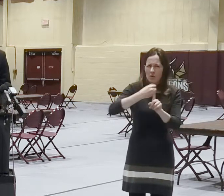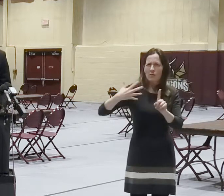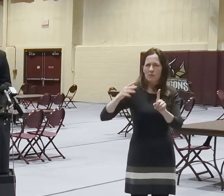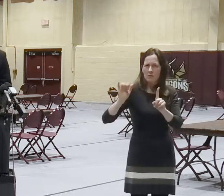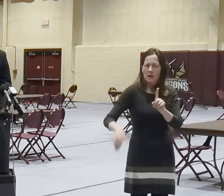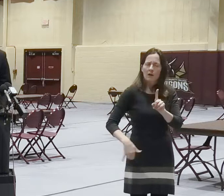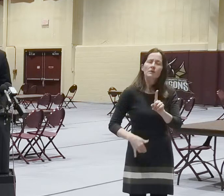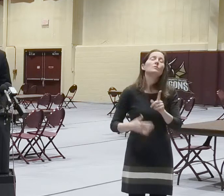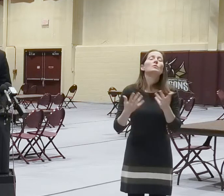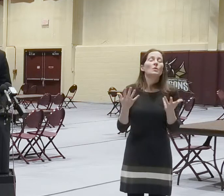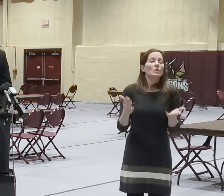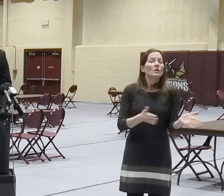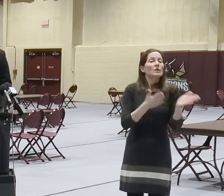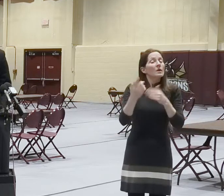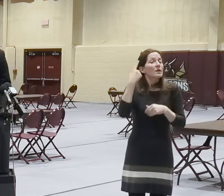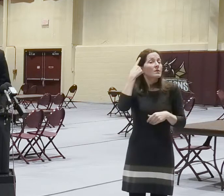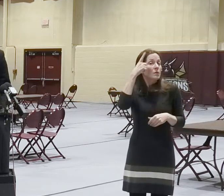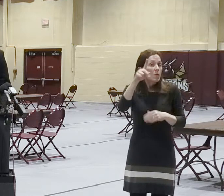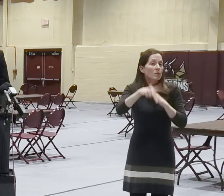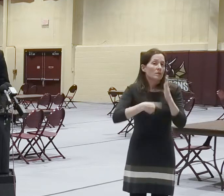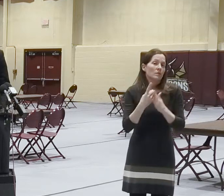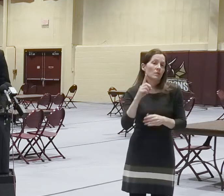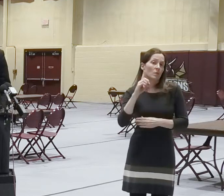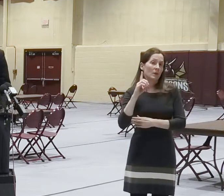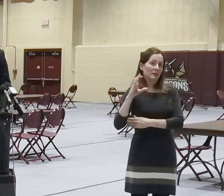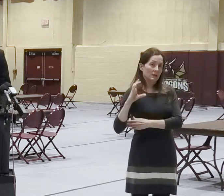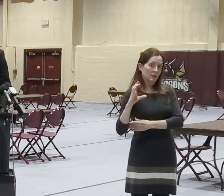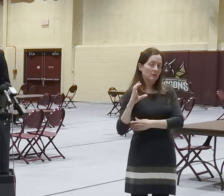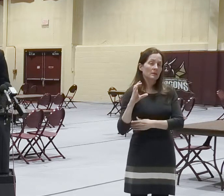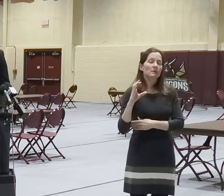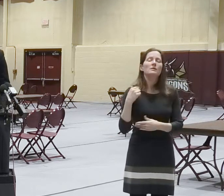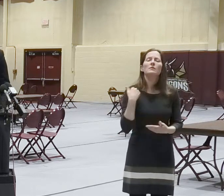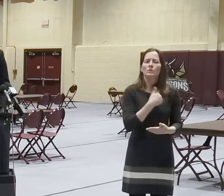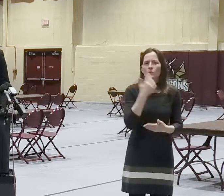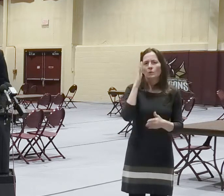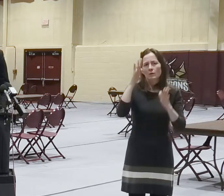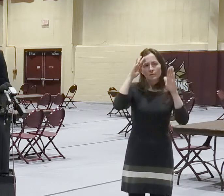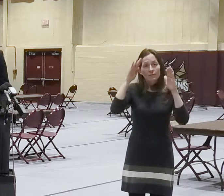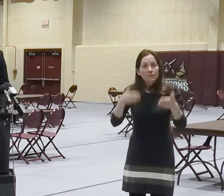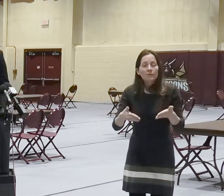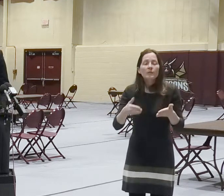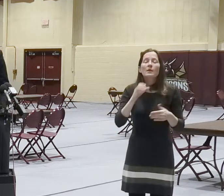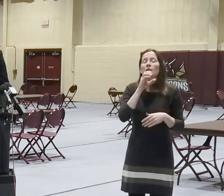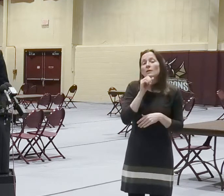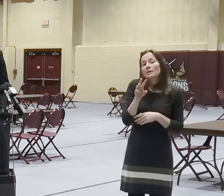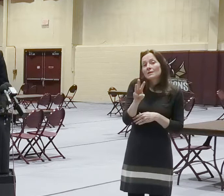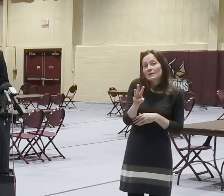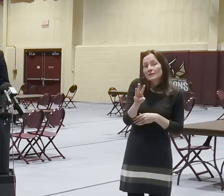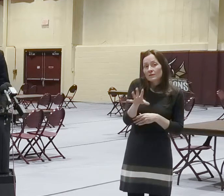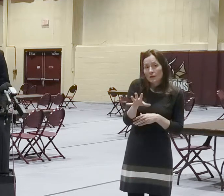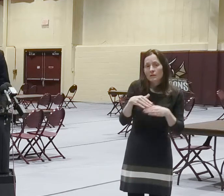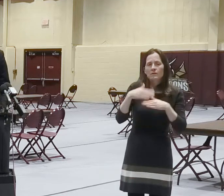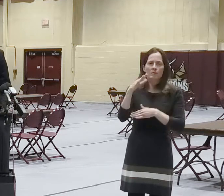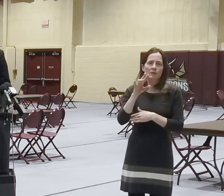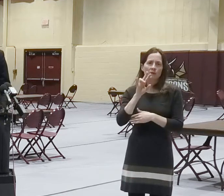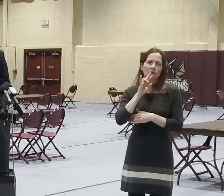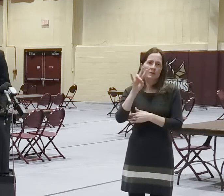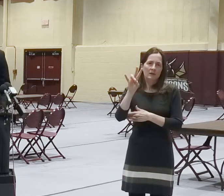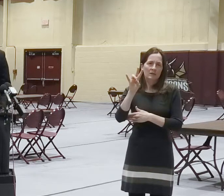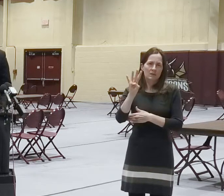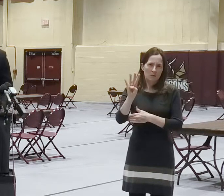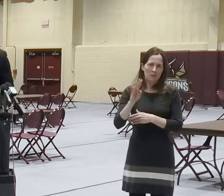following the governor's priority to focus on residents ages 65 to 74.